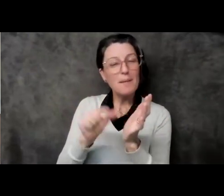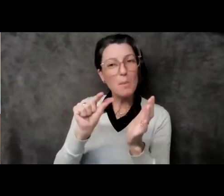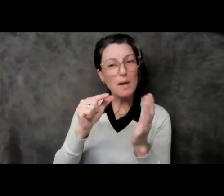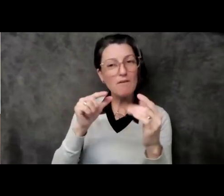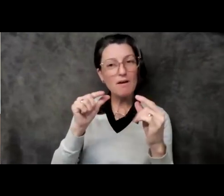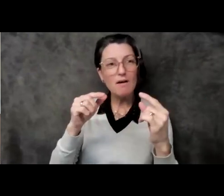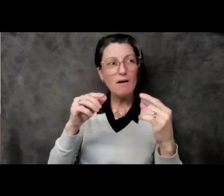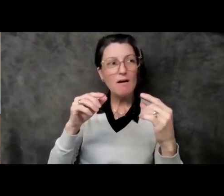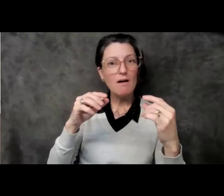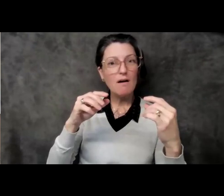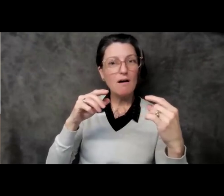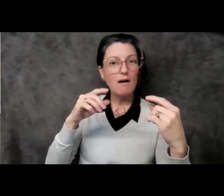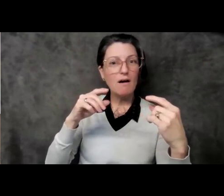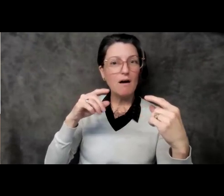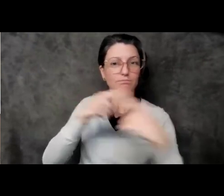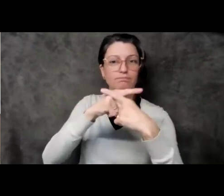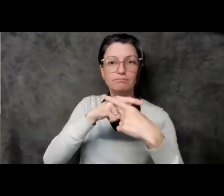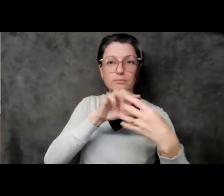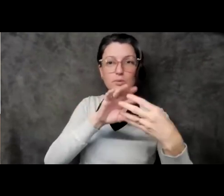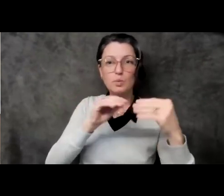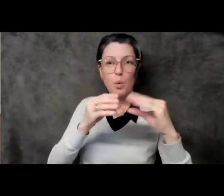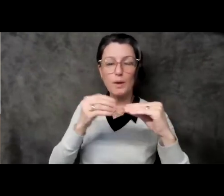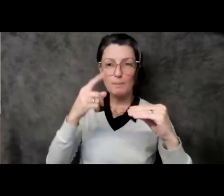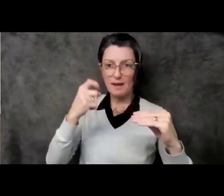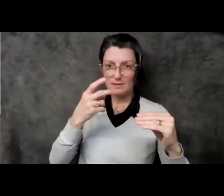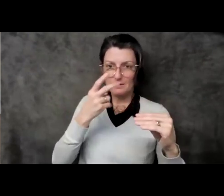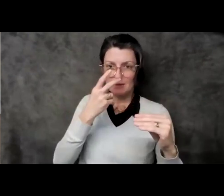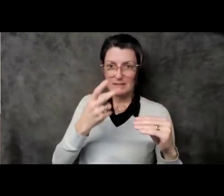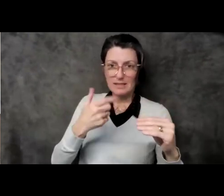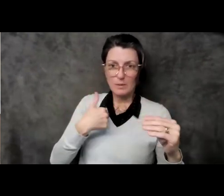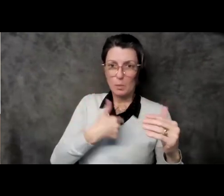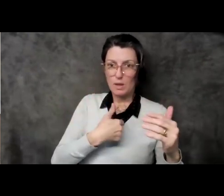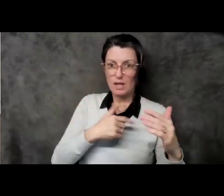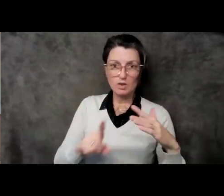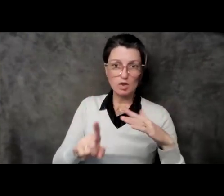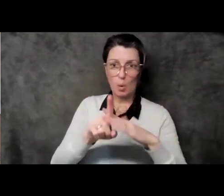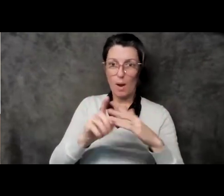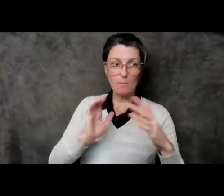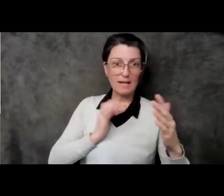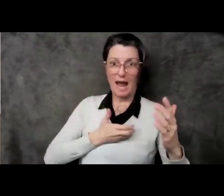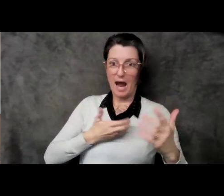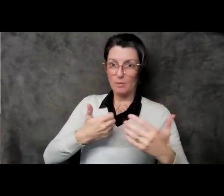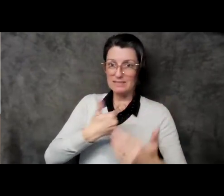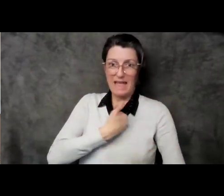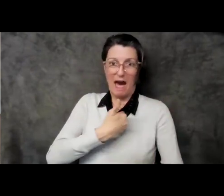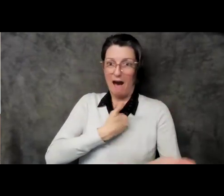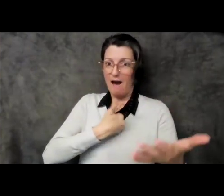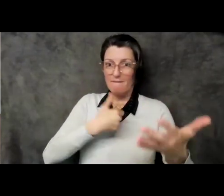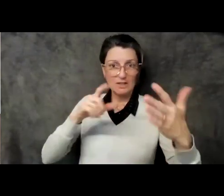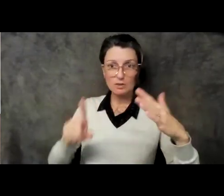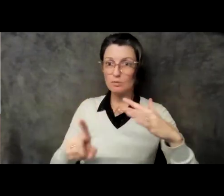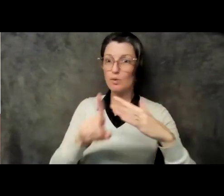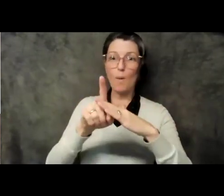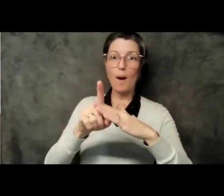stories, right? Because we all come into whatever sphere we come into with like a